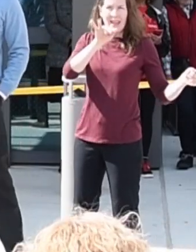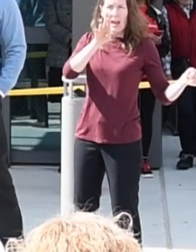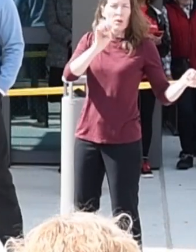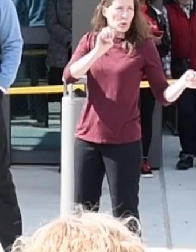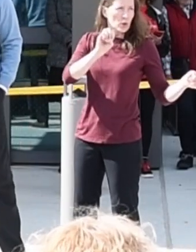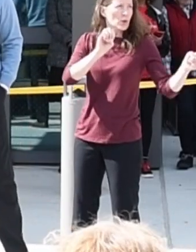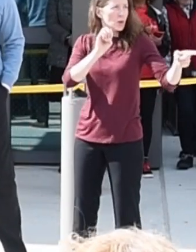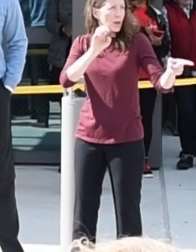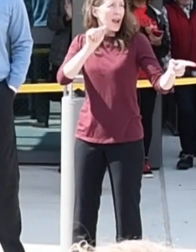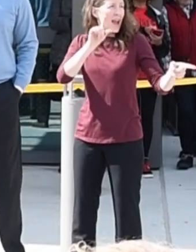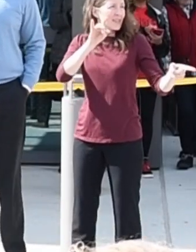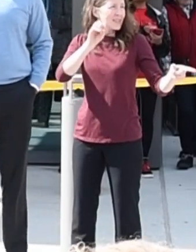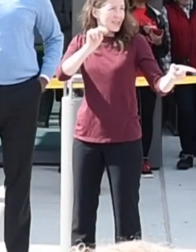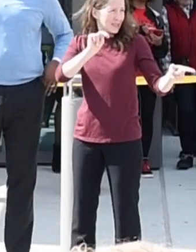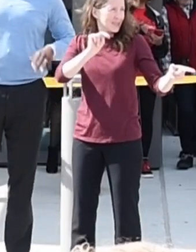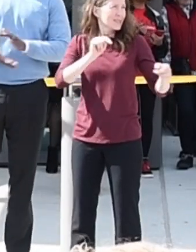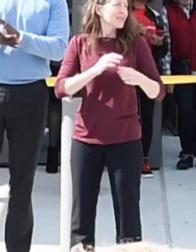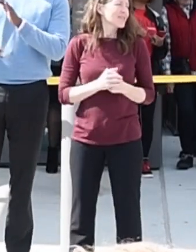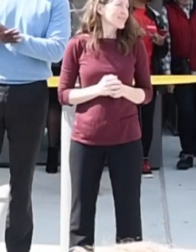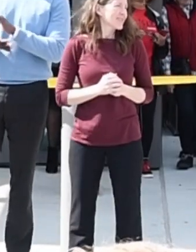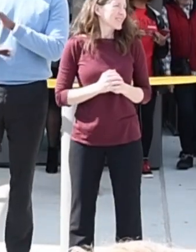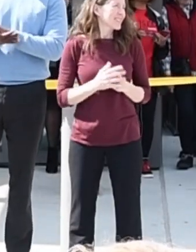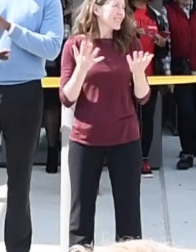Allison Korn,